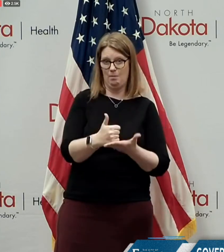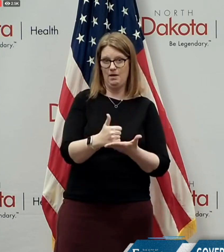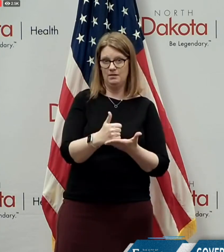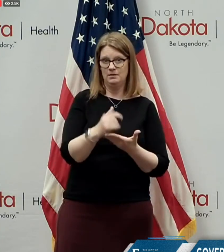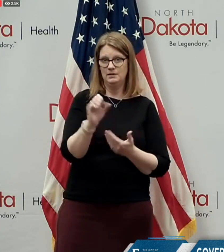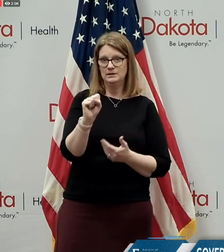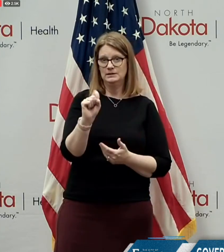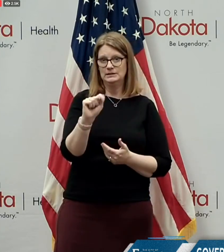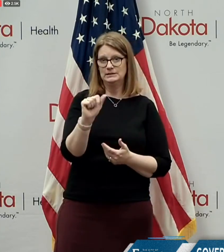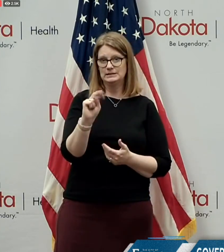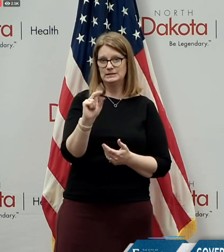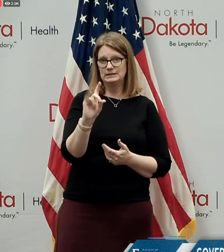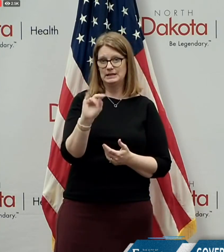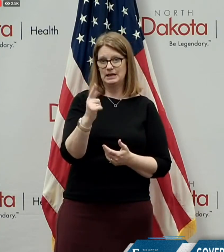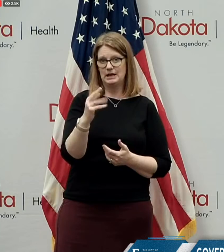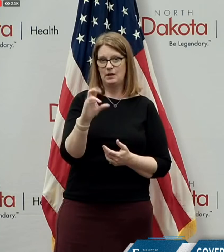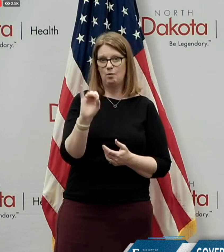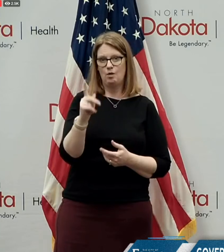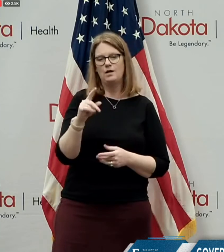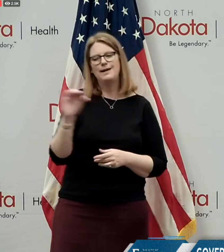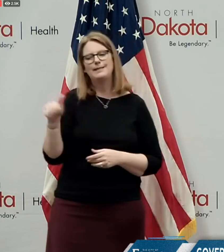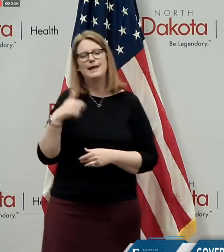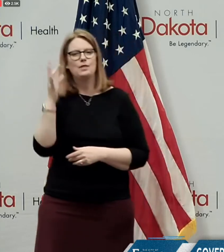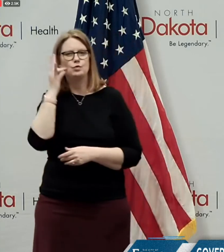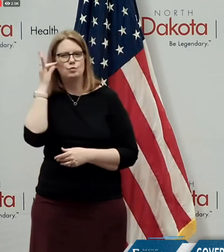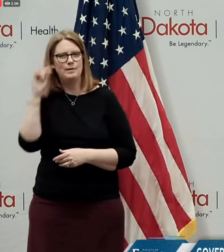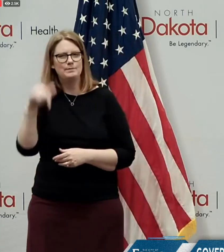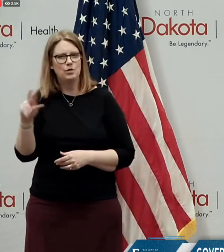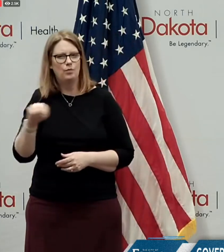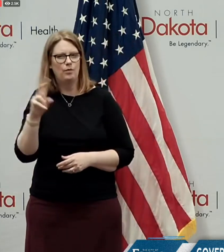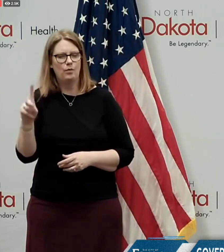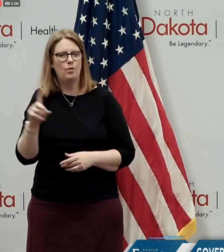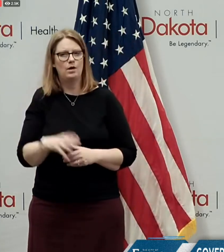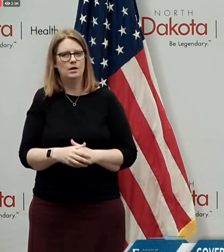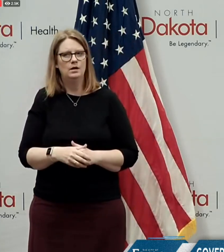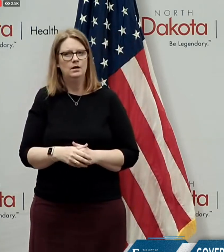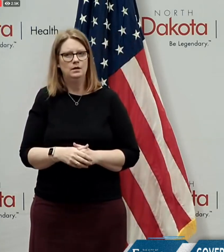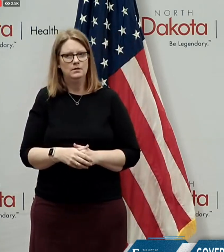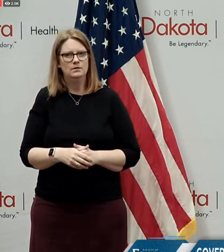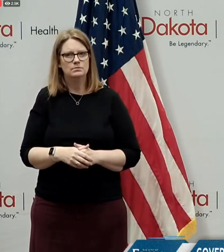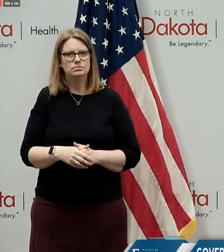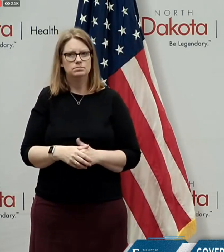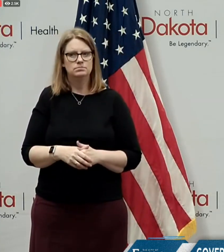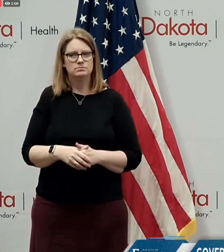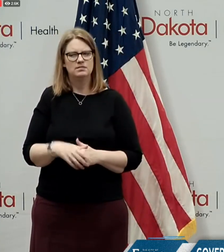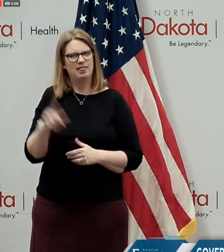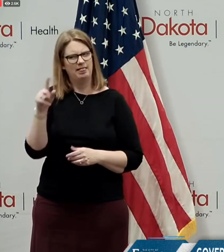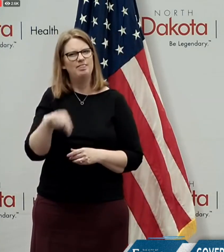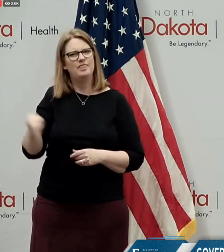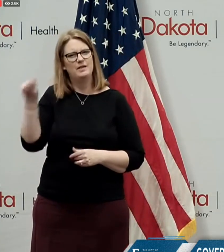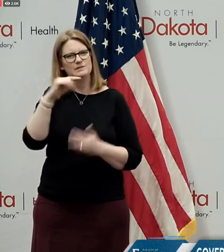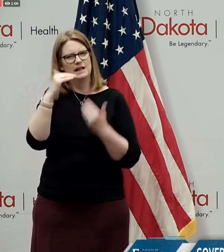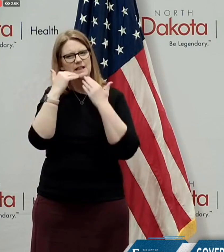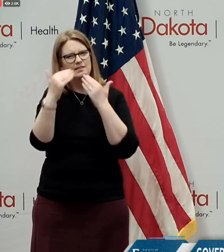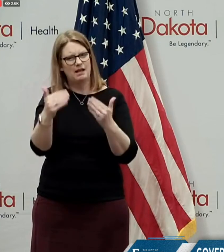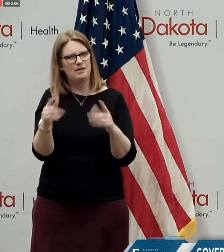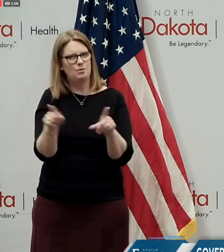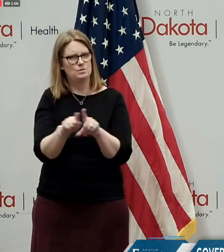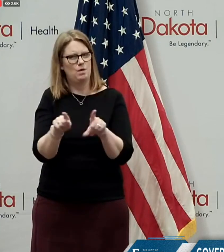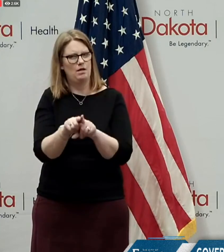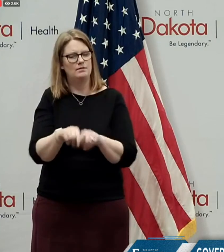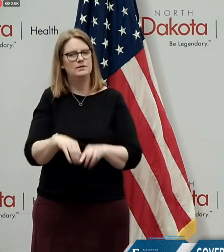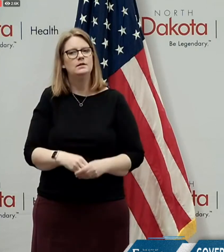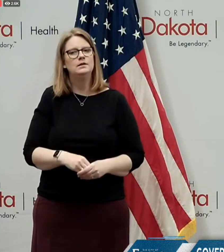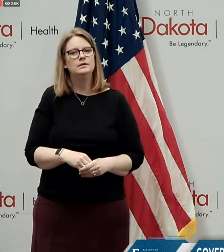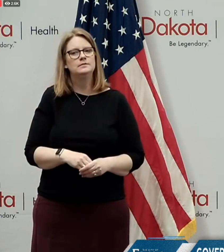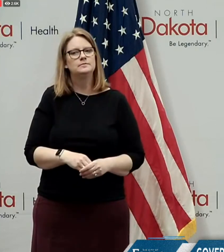and also the other tribes of North Dakota. I know they would reach out to you and say thank you in a good way also. So